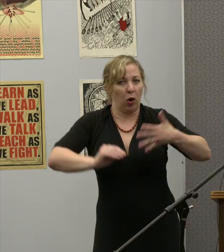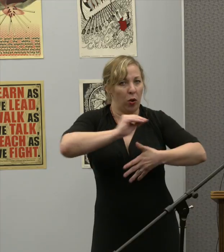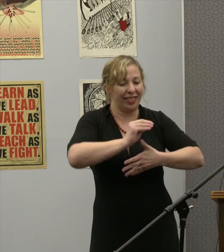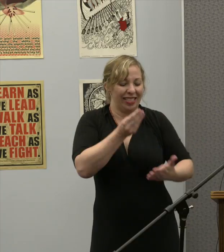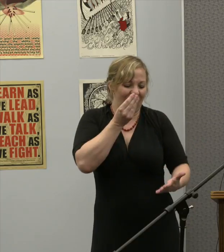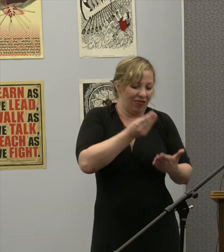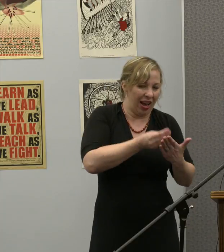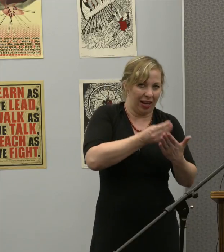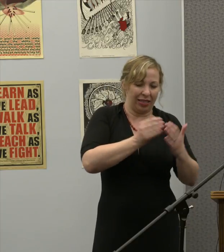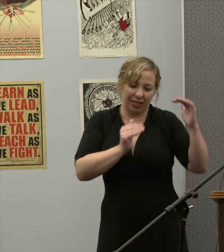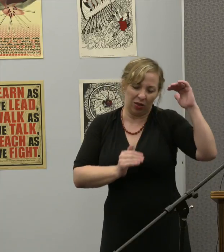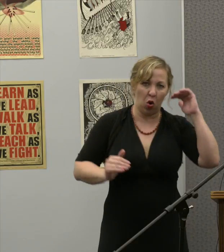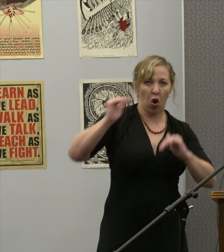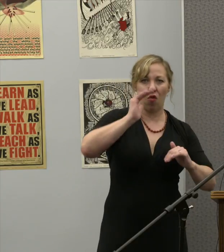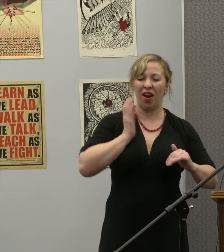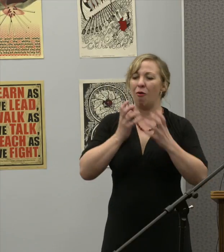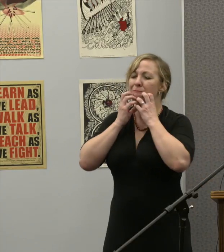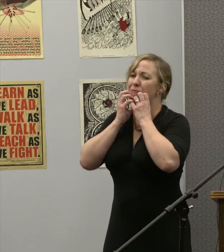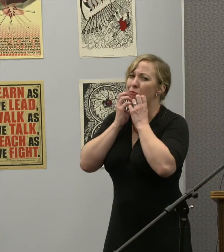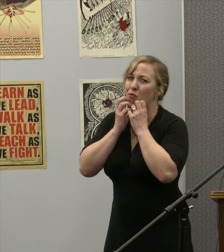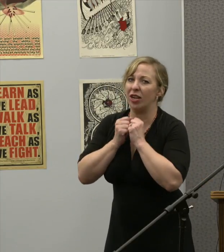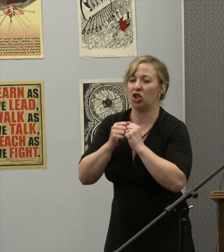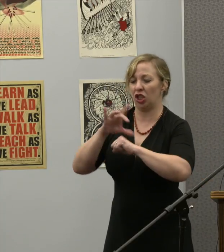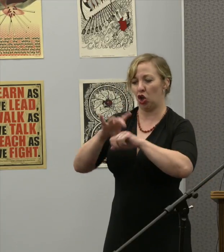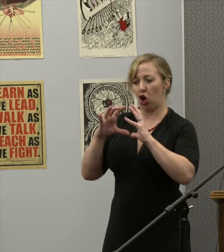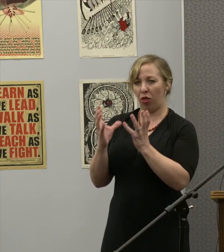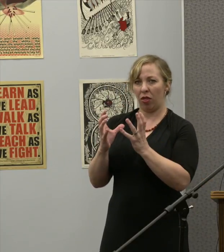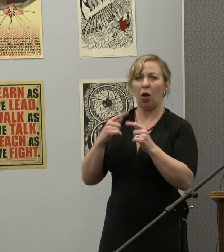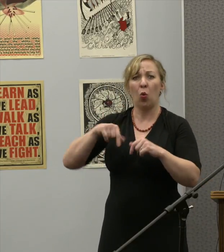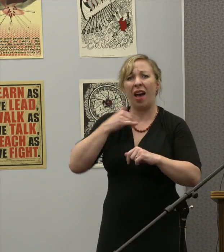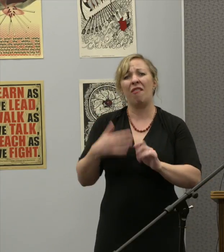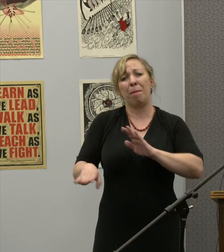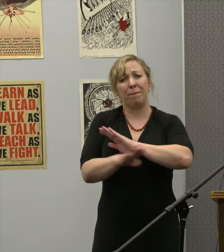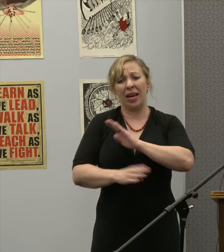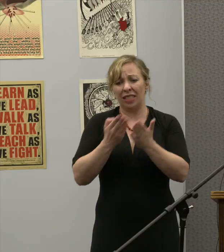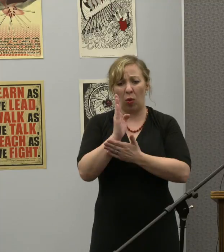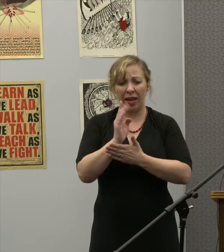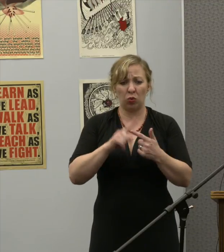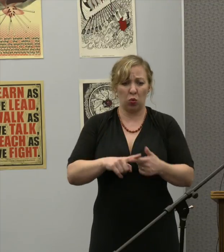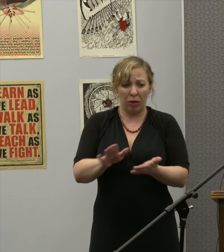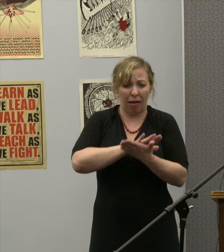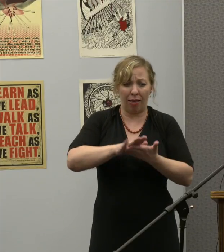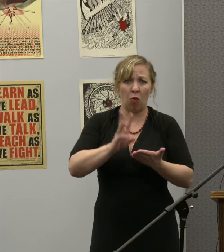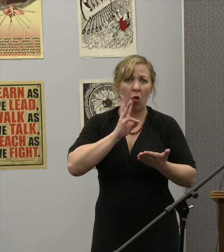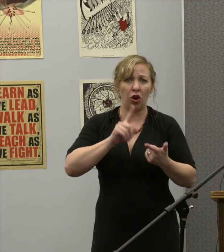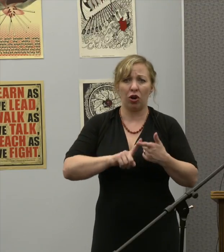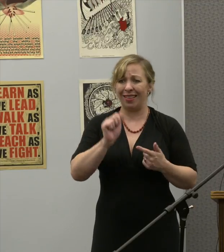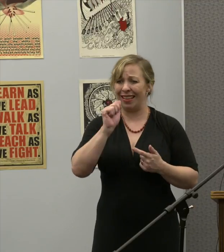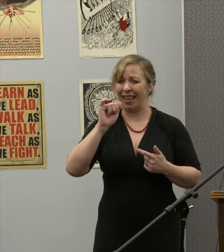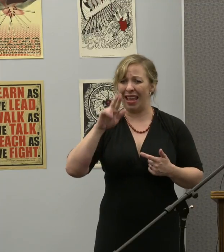resources. We have a fundamental right to clean water, air, and a healthy environment and